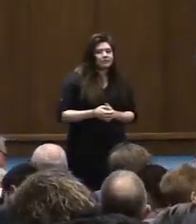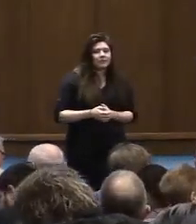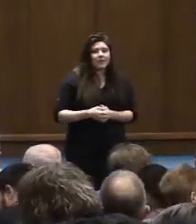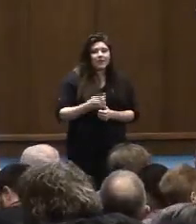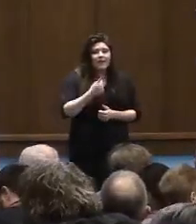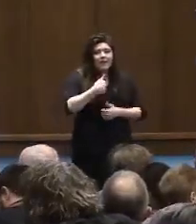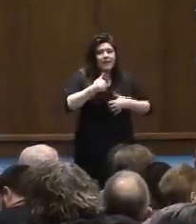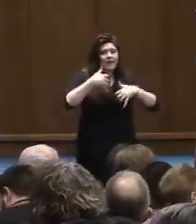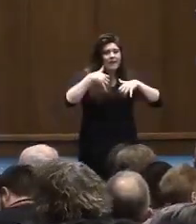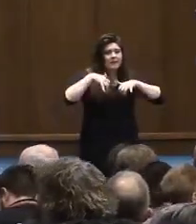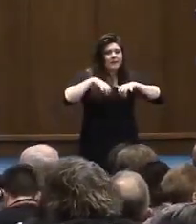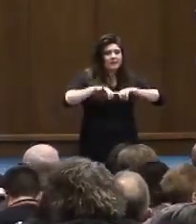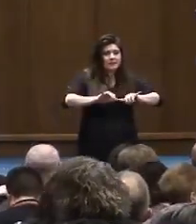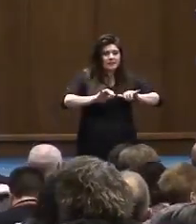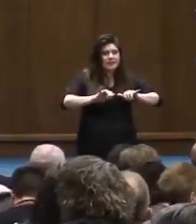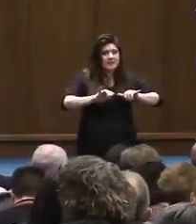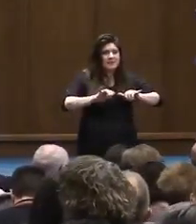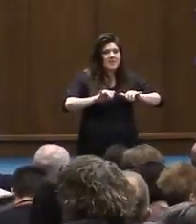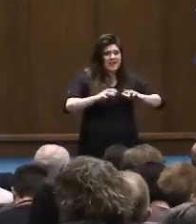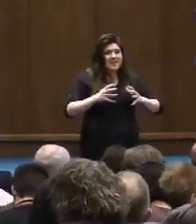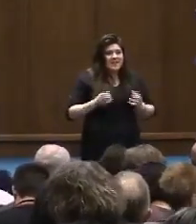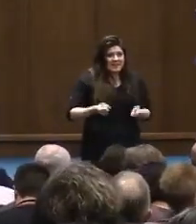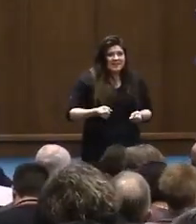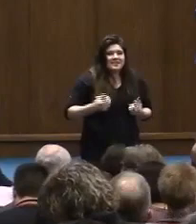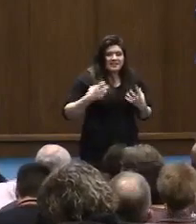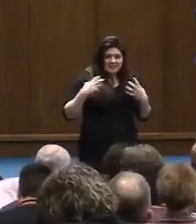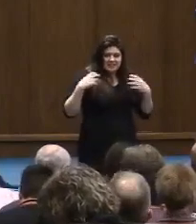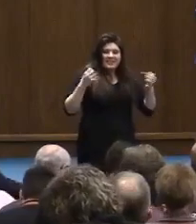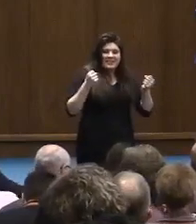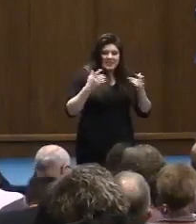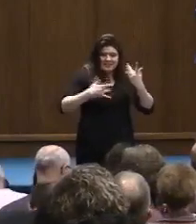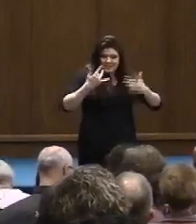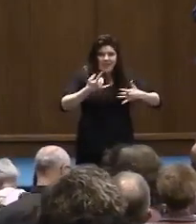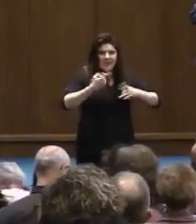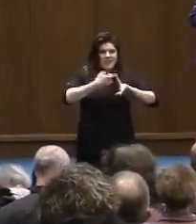I'm still pretty pumped up from Thomas' lesson.